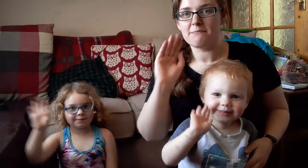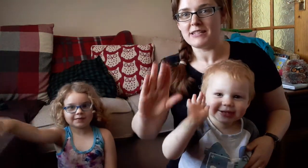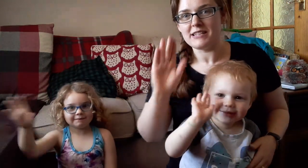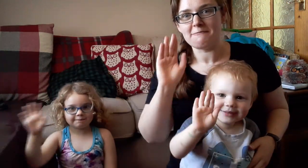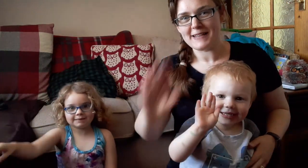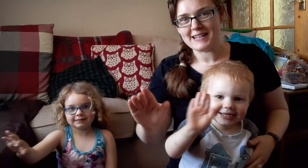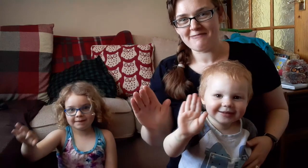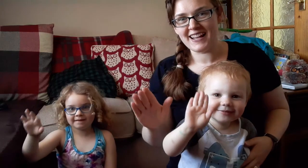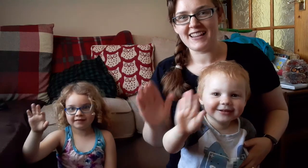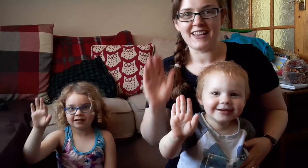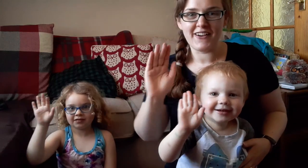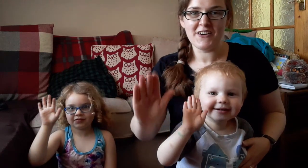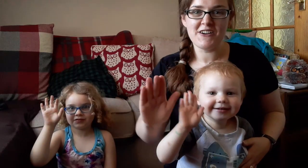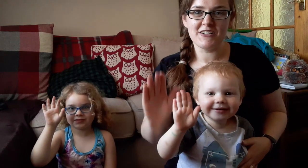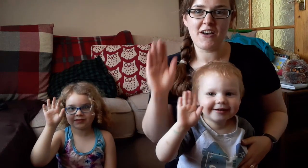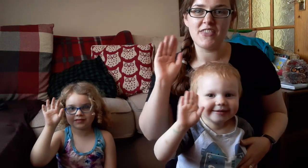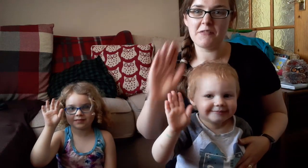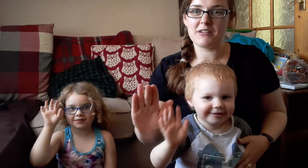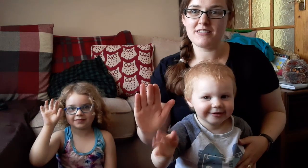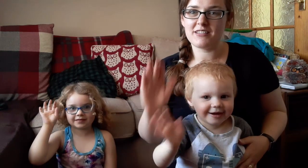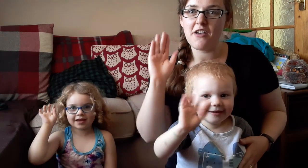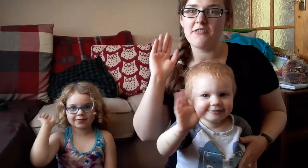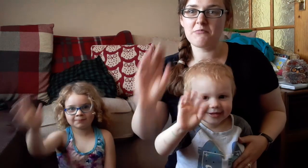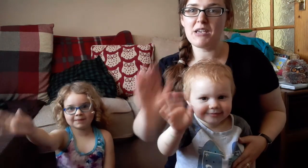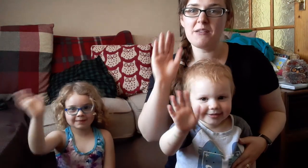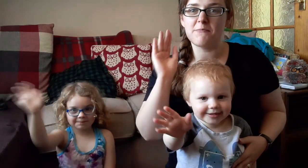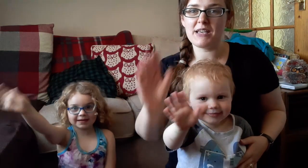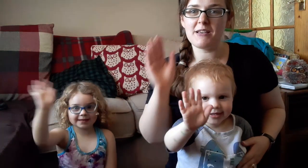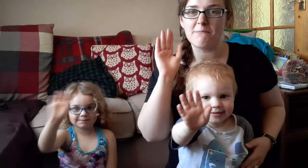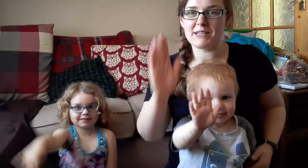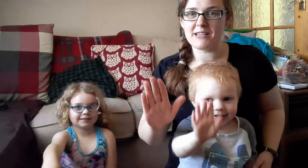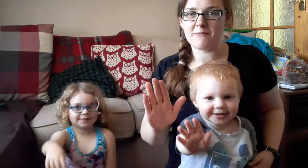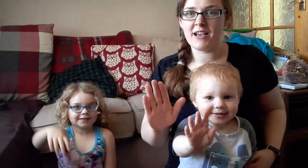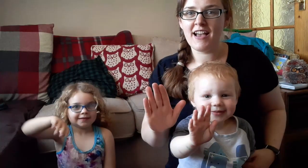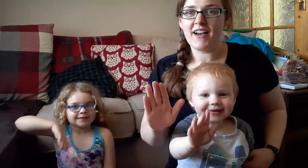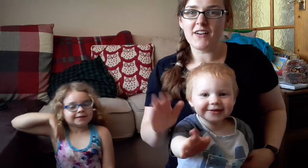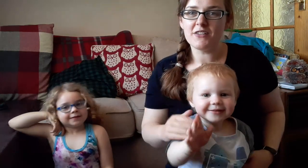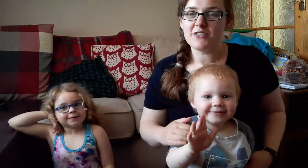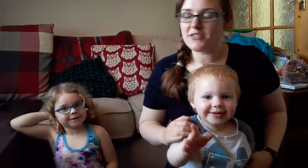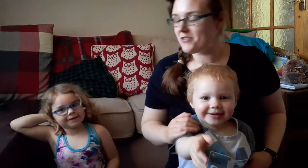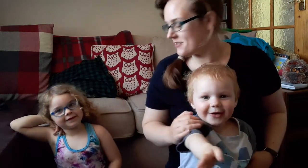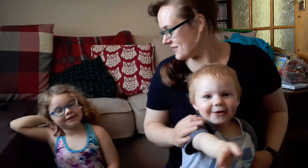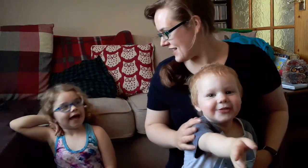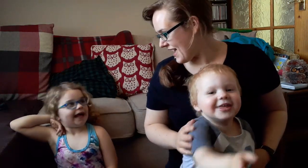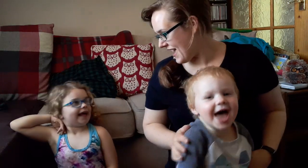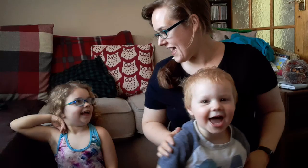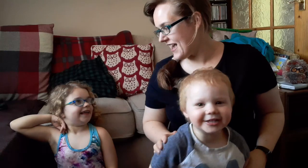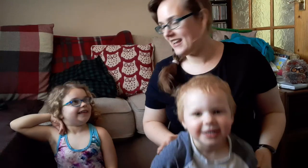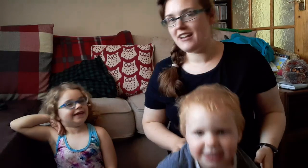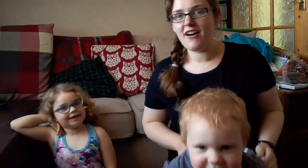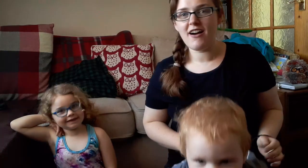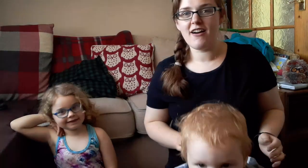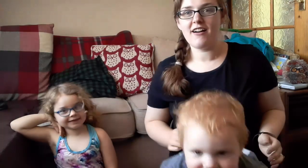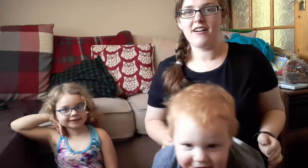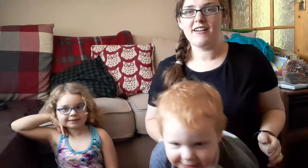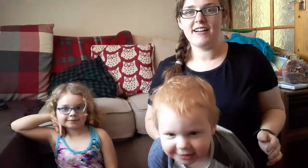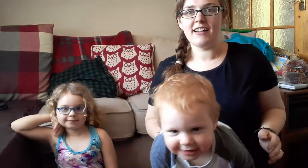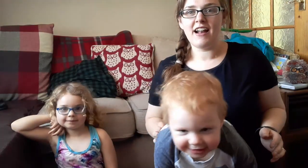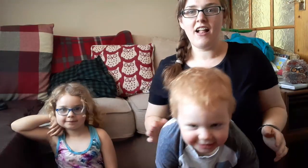beep, beep. The horn on the bus goes beep, beep, beep all day long.